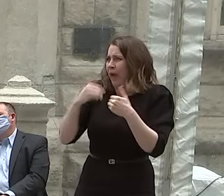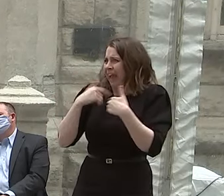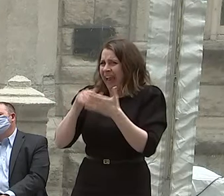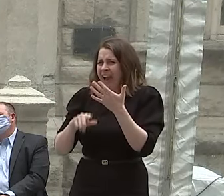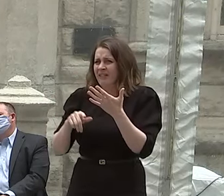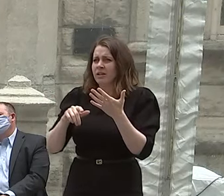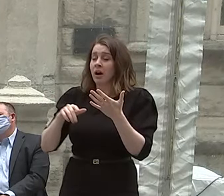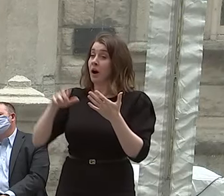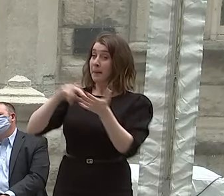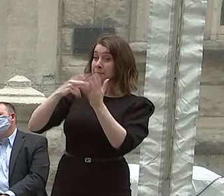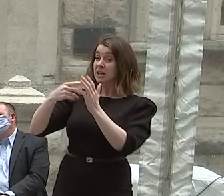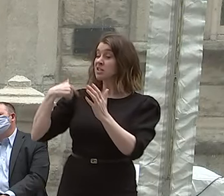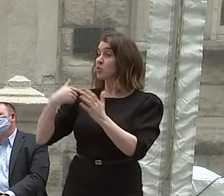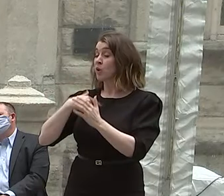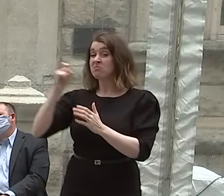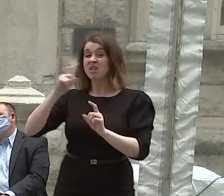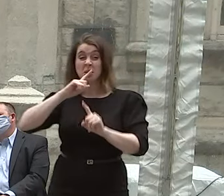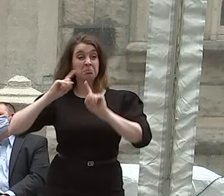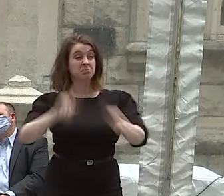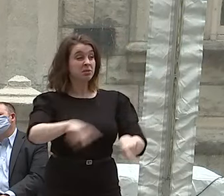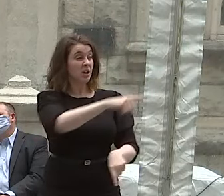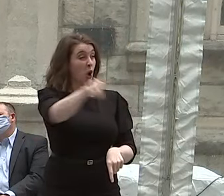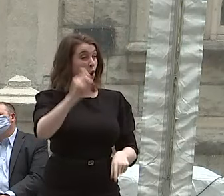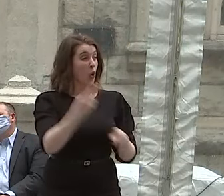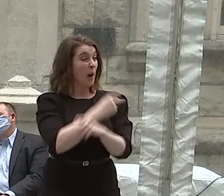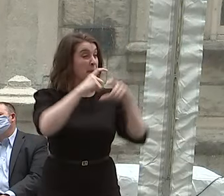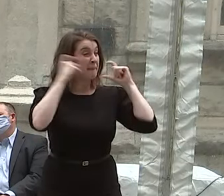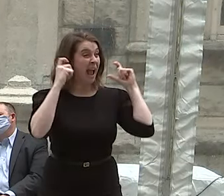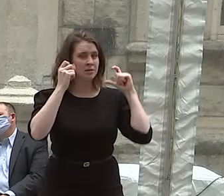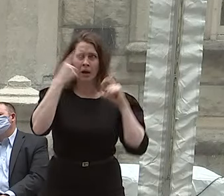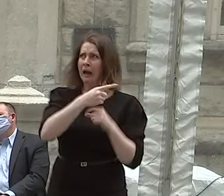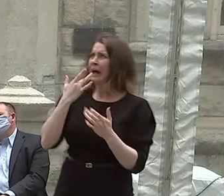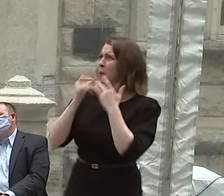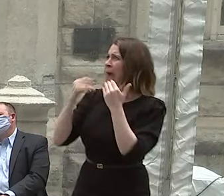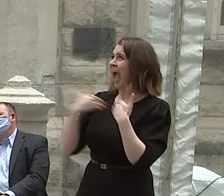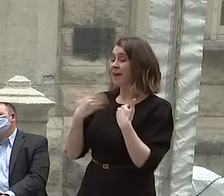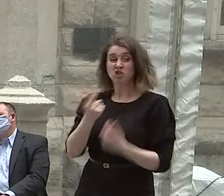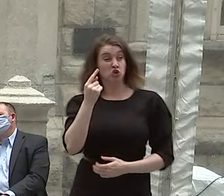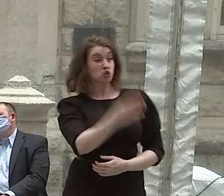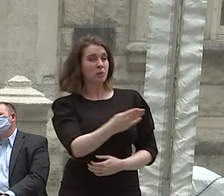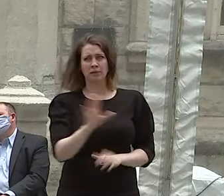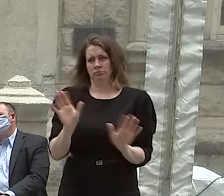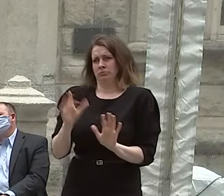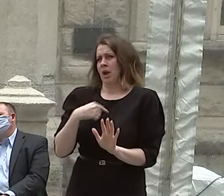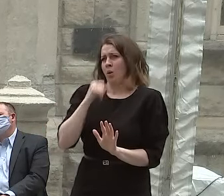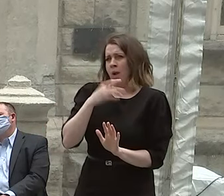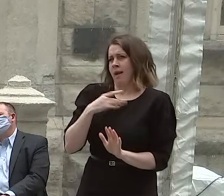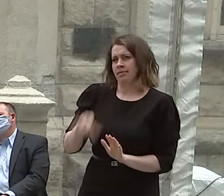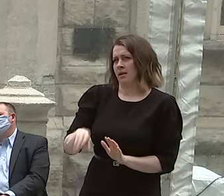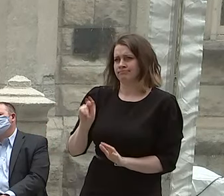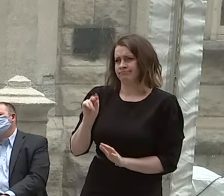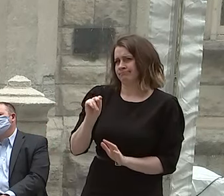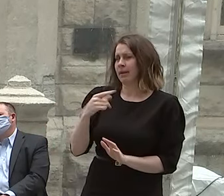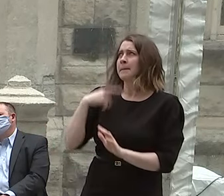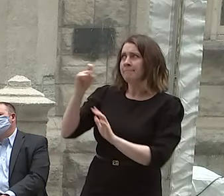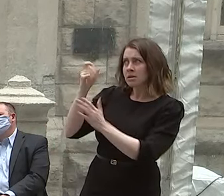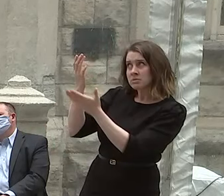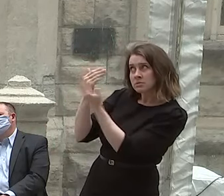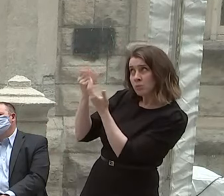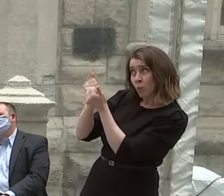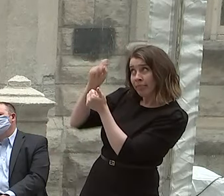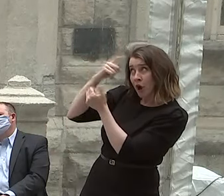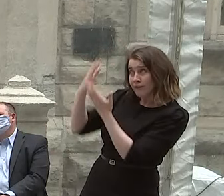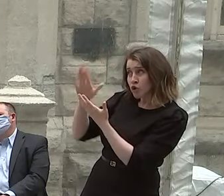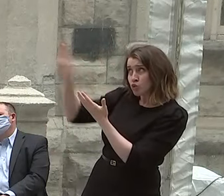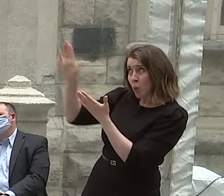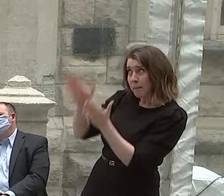give them the tools to be successful. So once we see what the guidance is from the governor, we're going to work hard to make sure that we